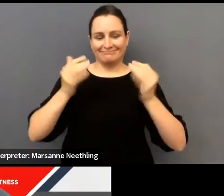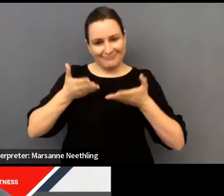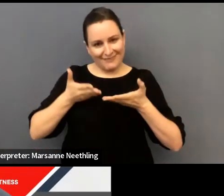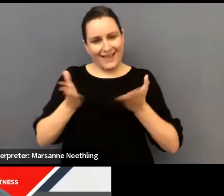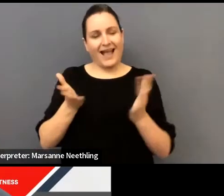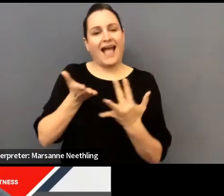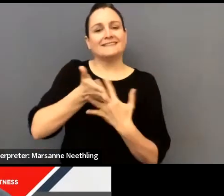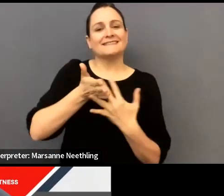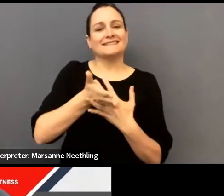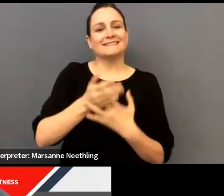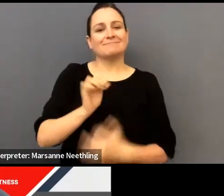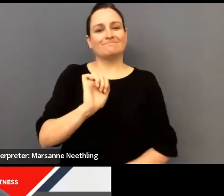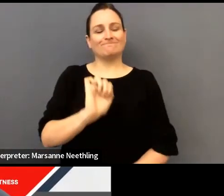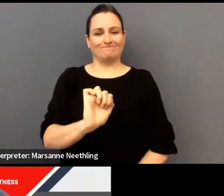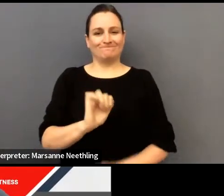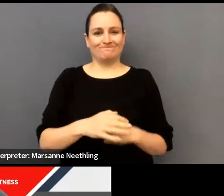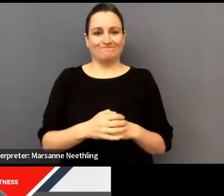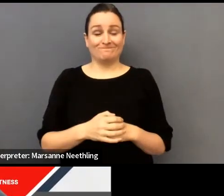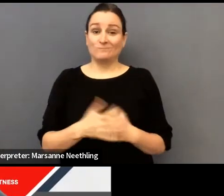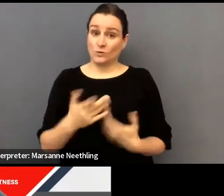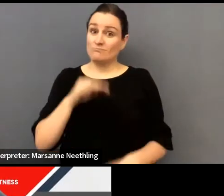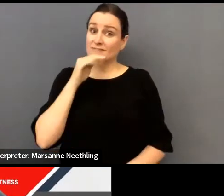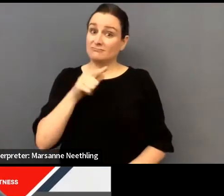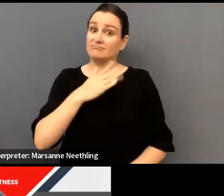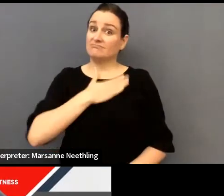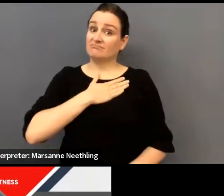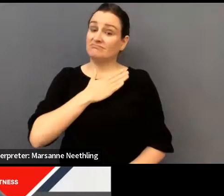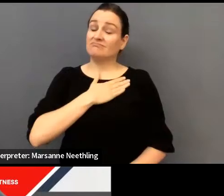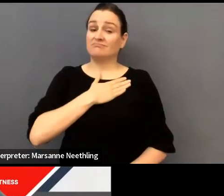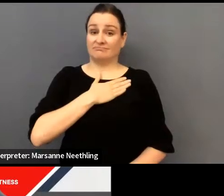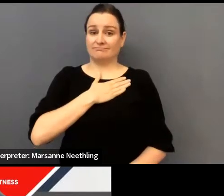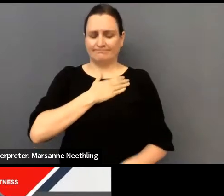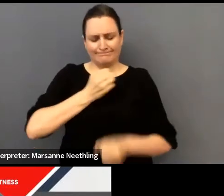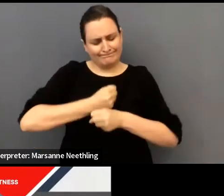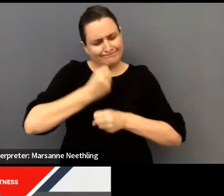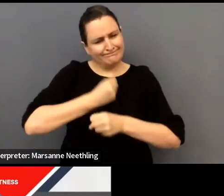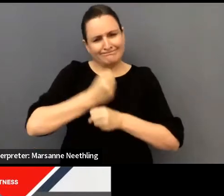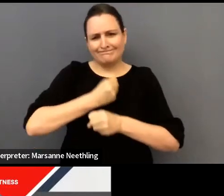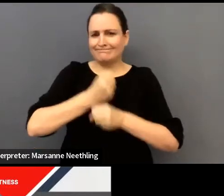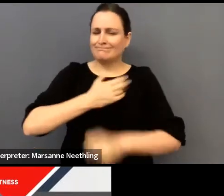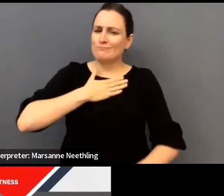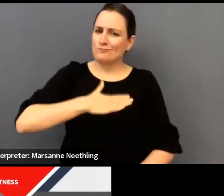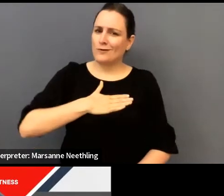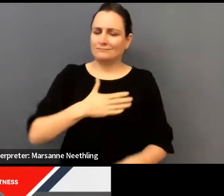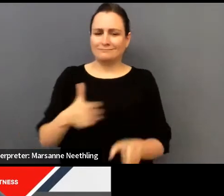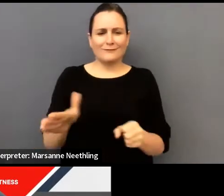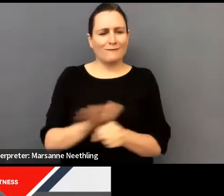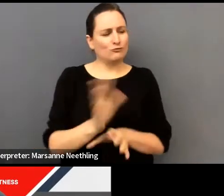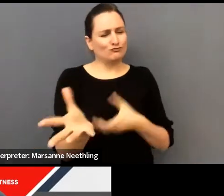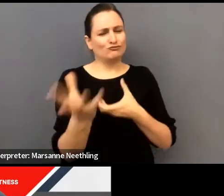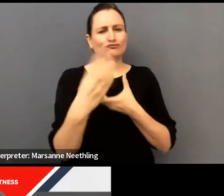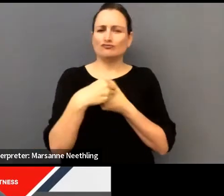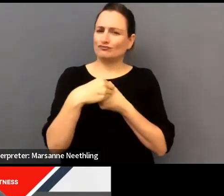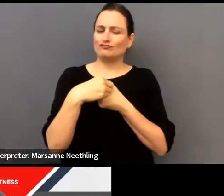which invites commitment and attitude shifts to achieve inclusivity, which is